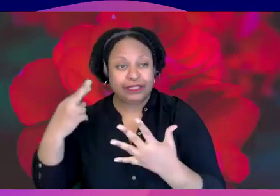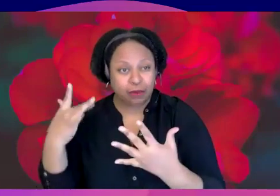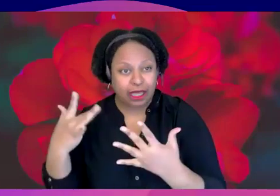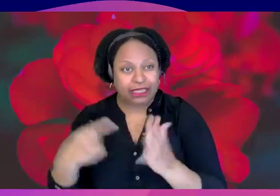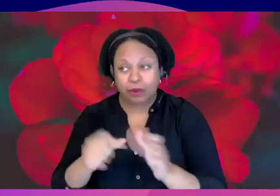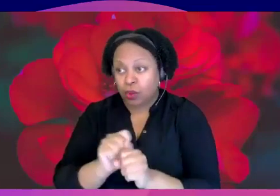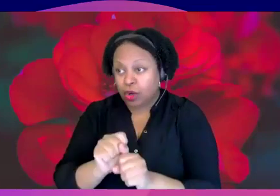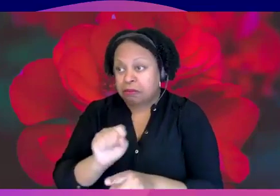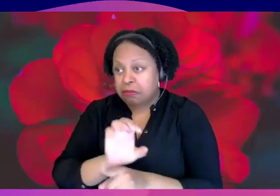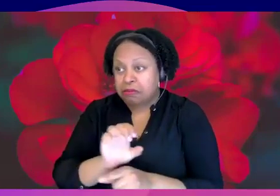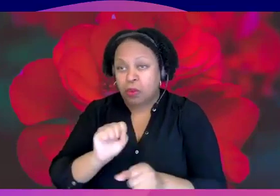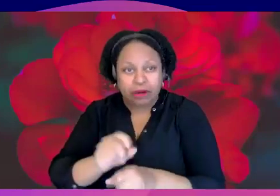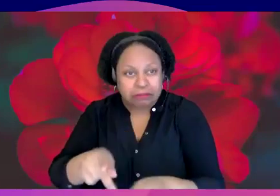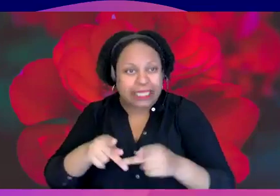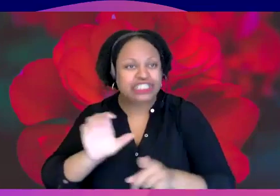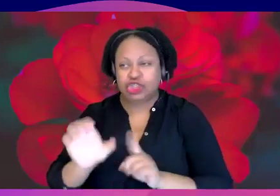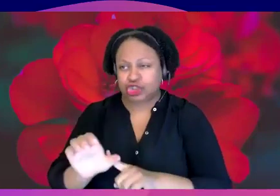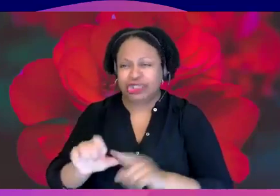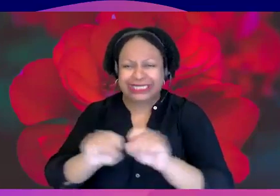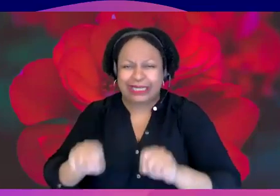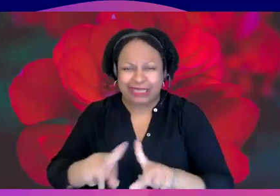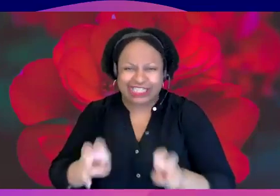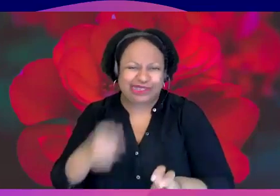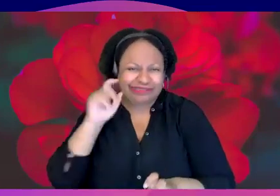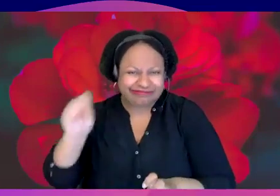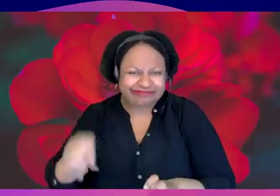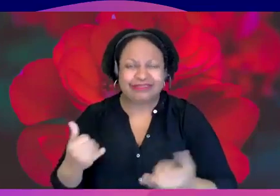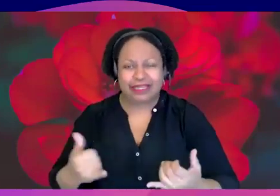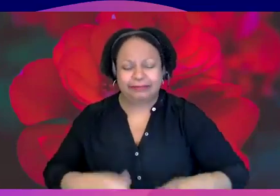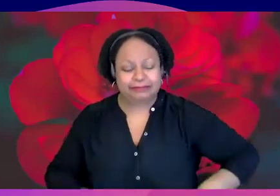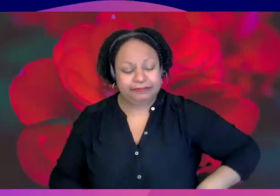like workplace culture and the systemic issues we've been talking about today.